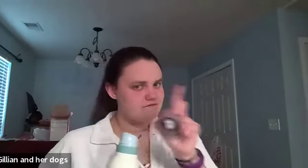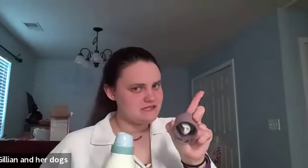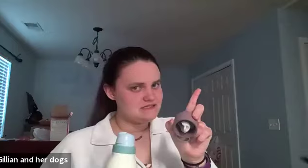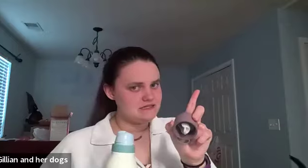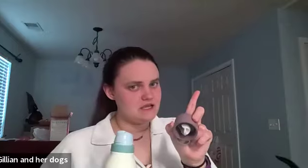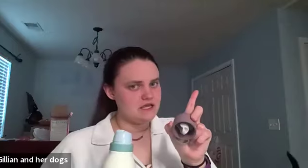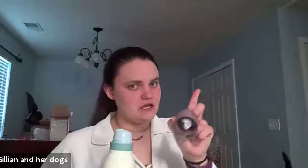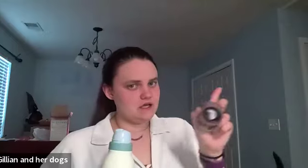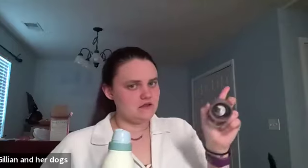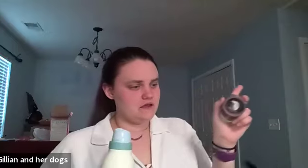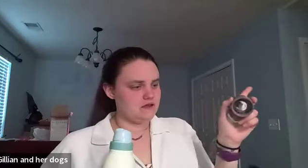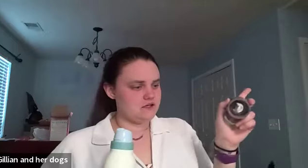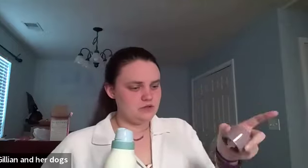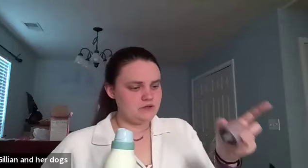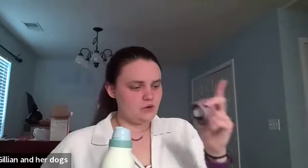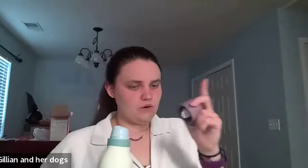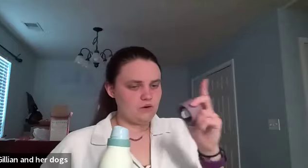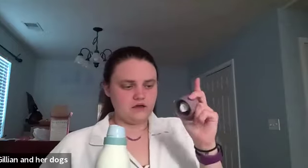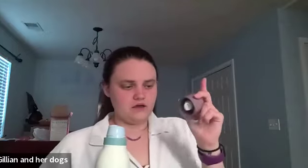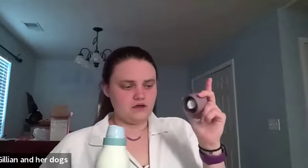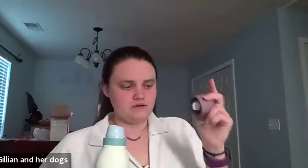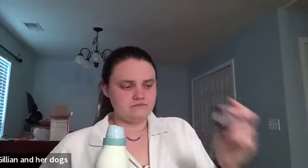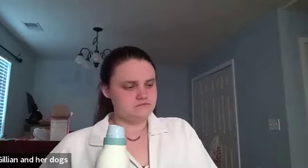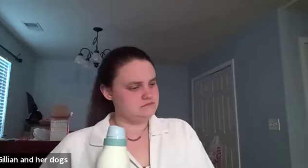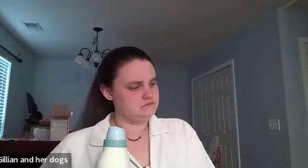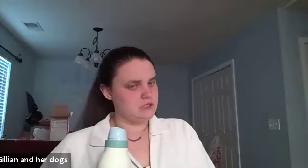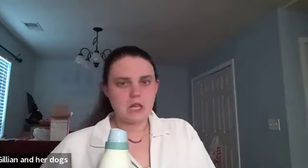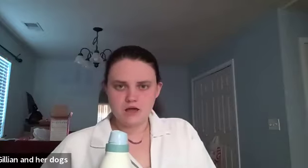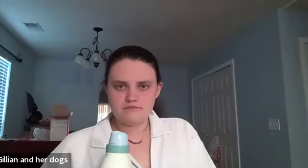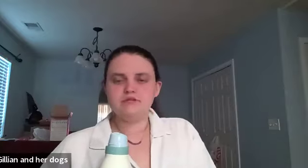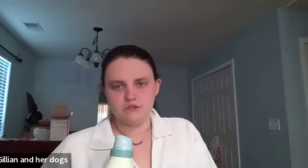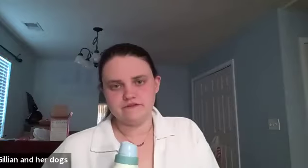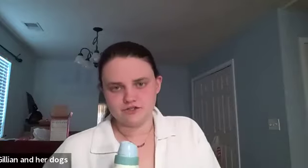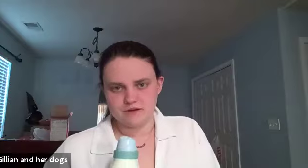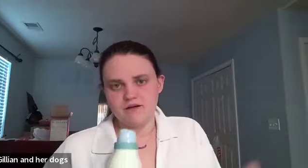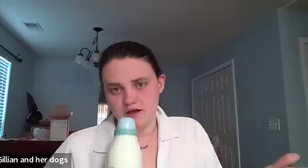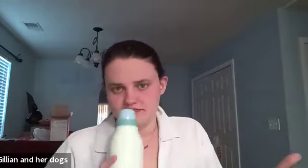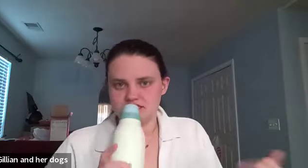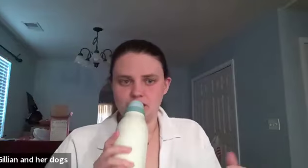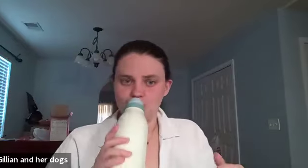all fancy like a Cuban or a club, you would fingerspell, obviously.